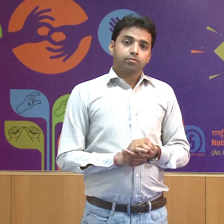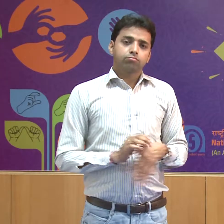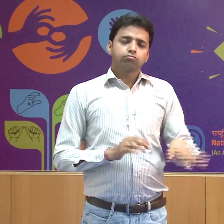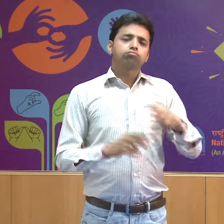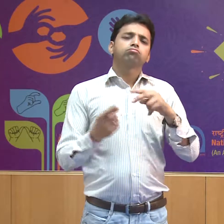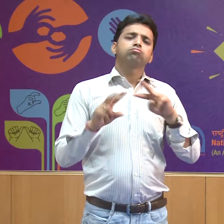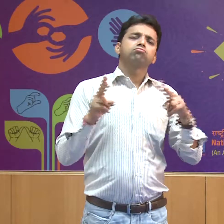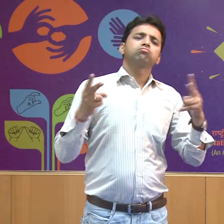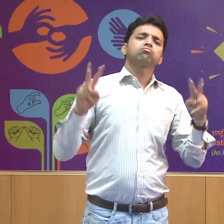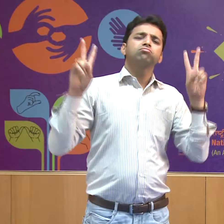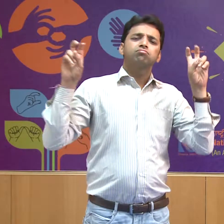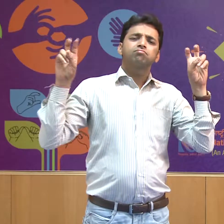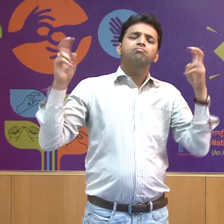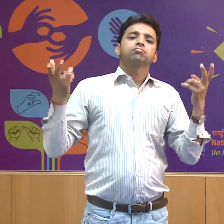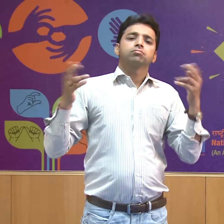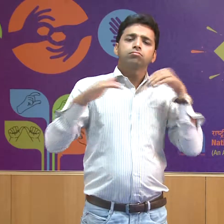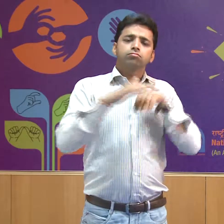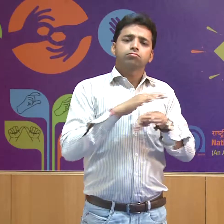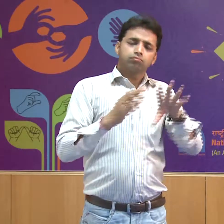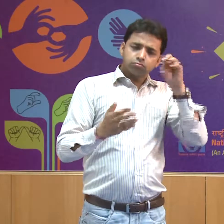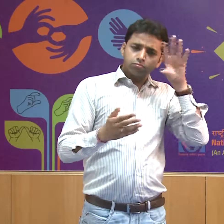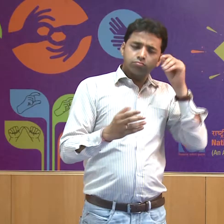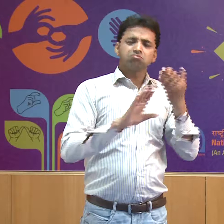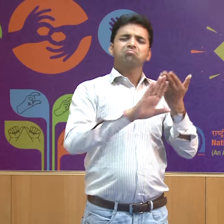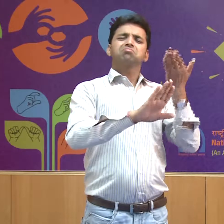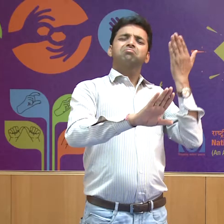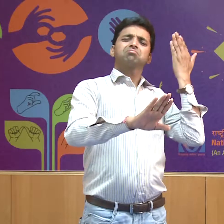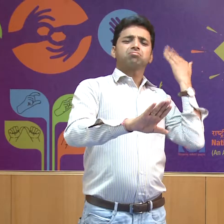and various subjects that were taught in ancient India.